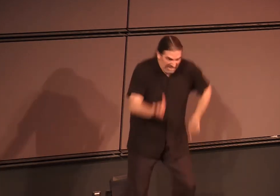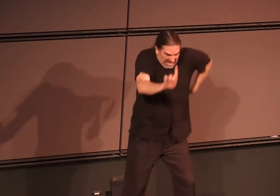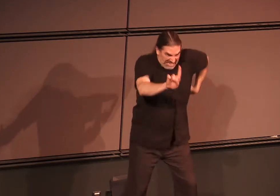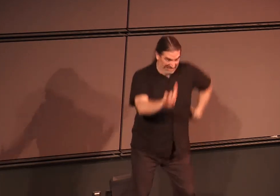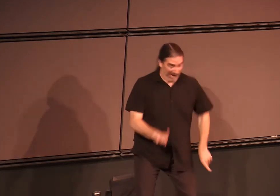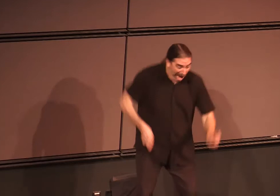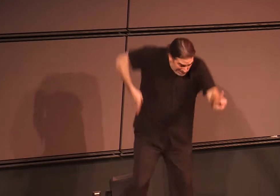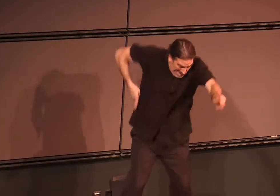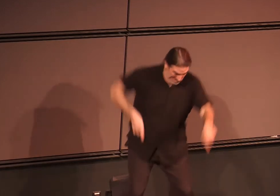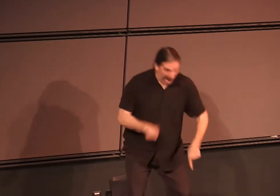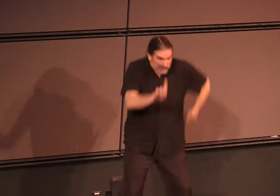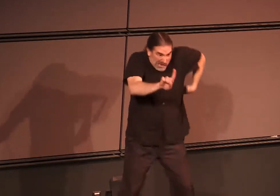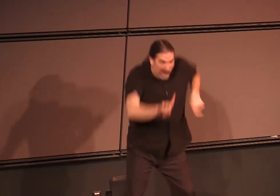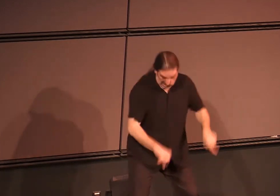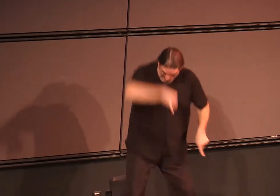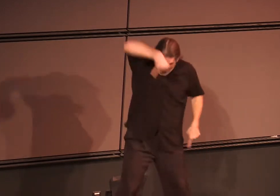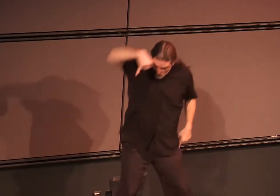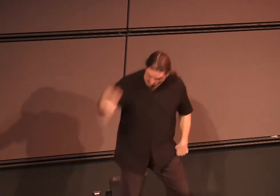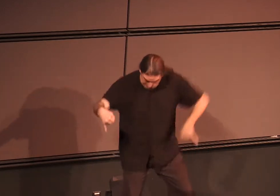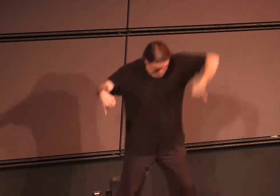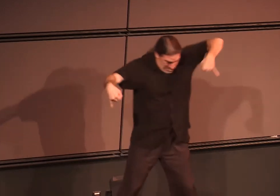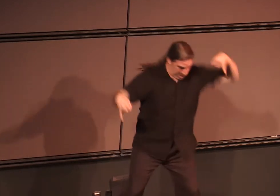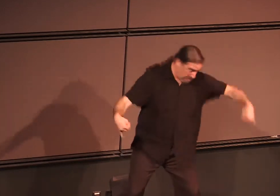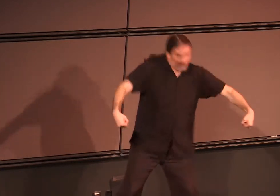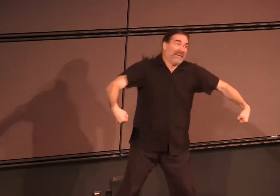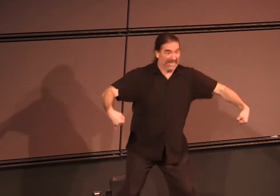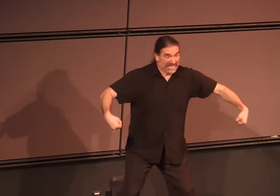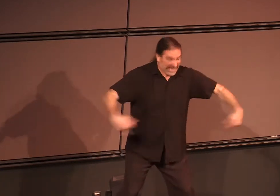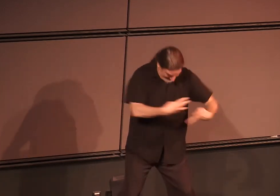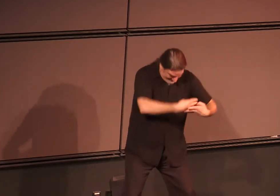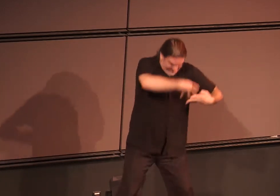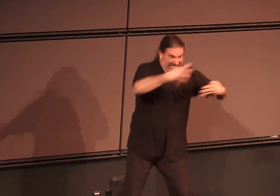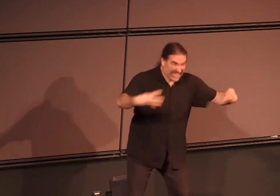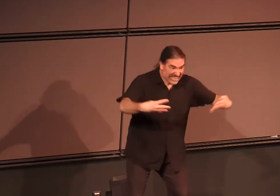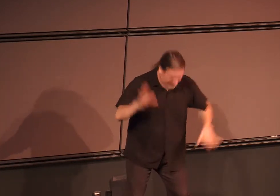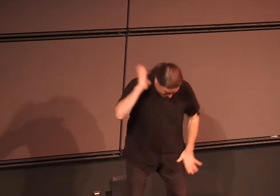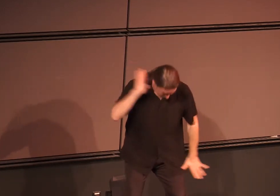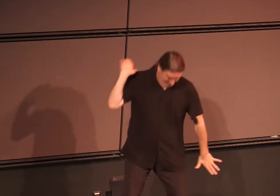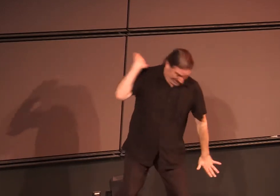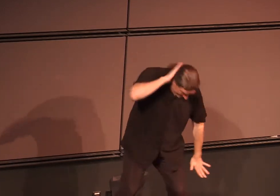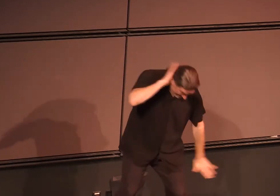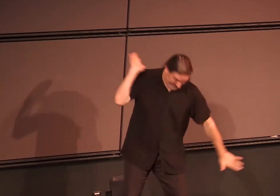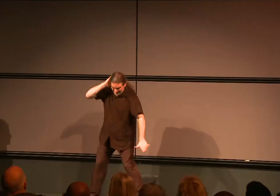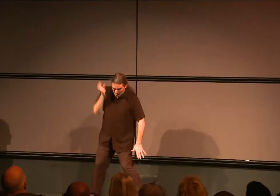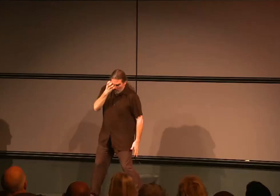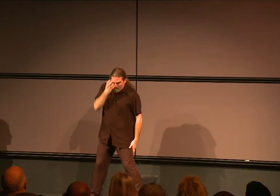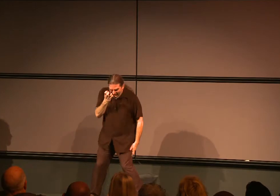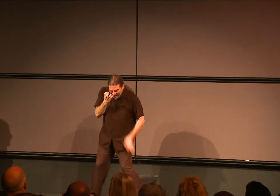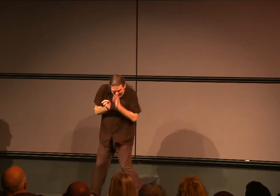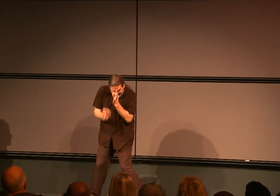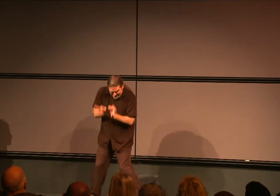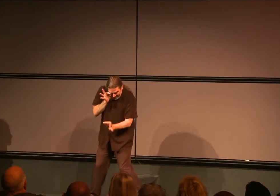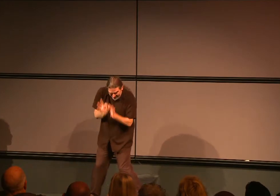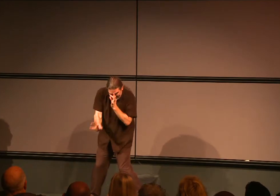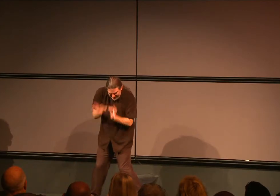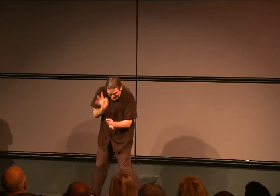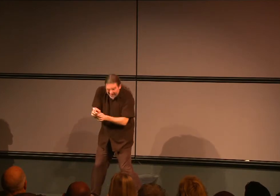A man with a rubber eye. Through the fence, he ejects his eye, which the optic